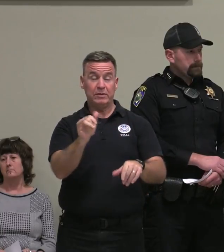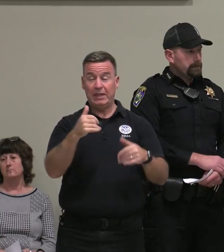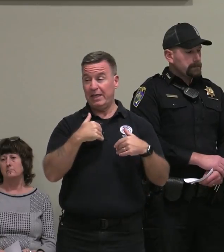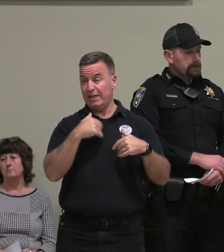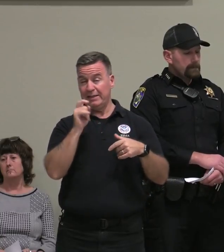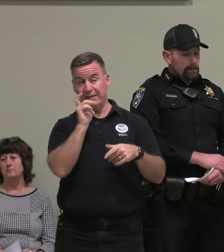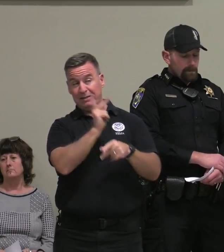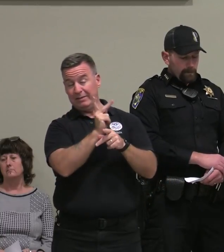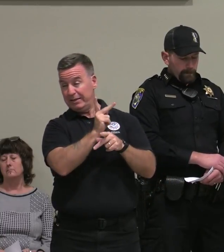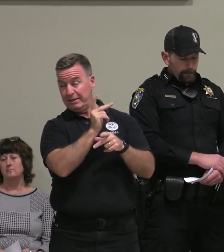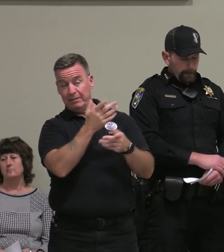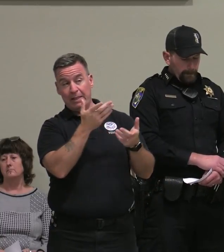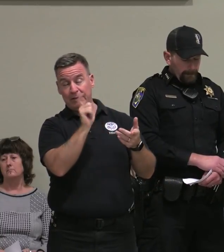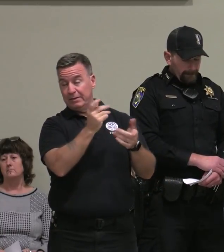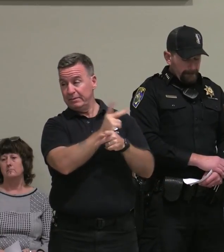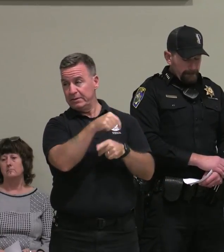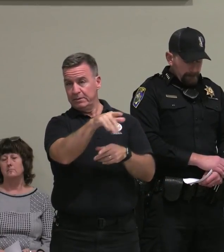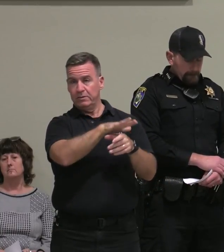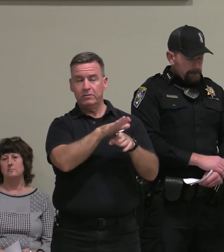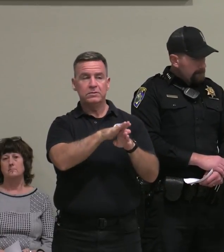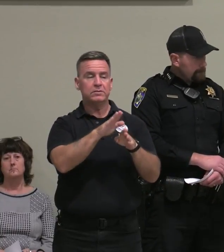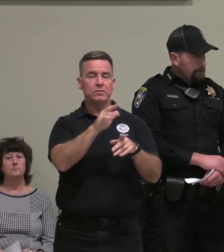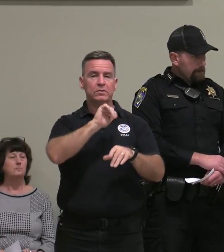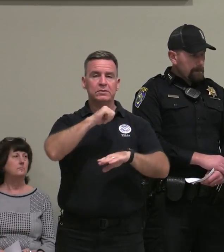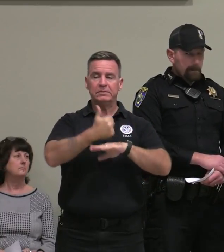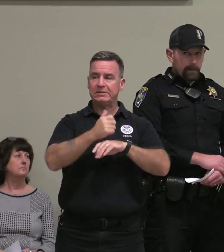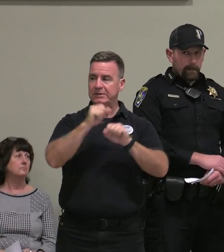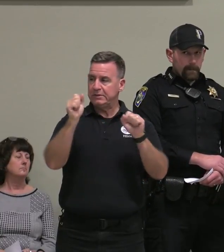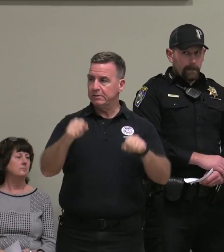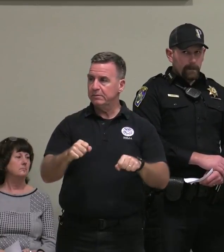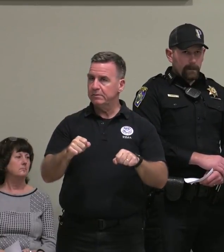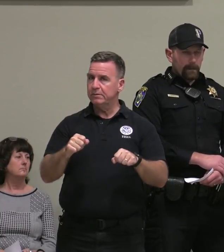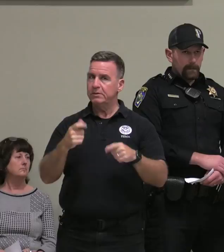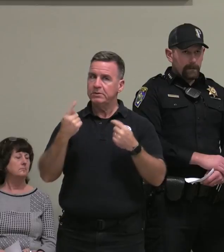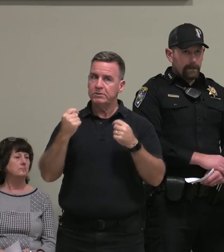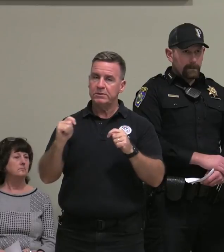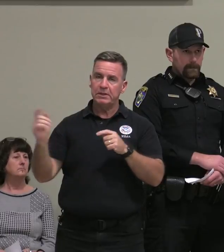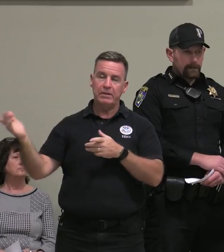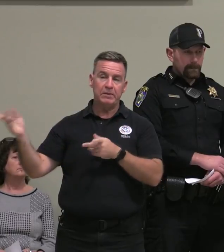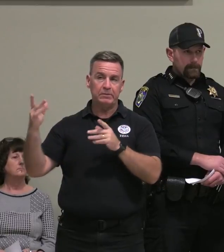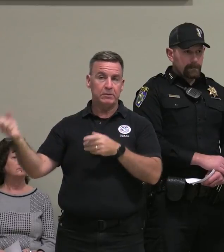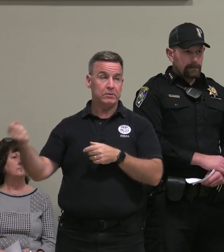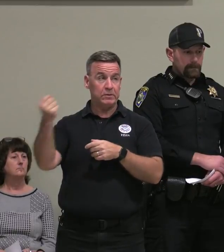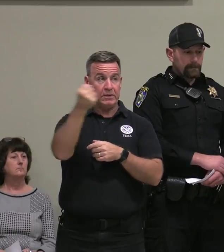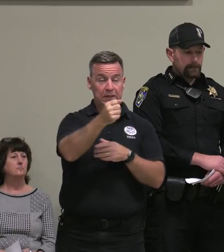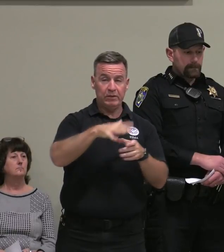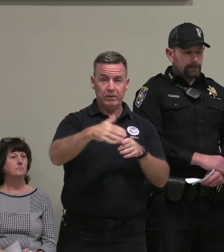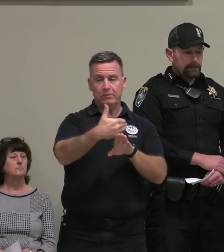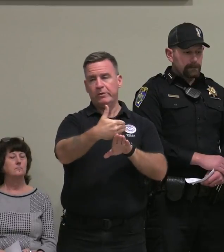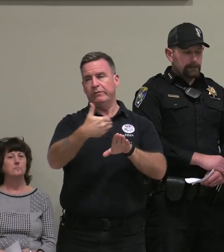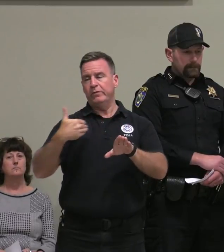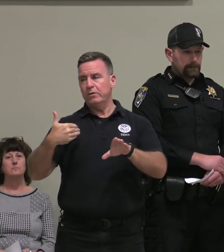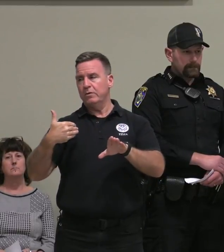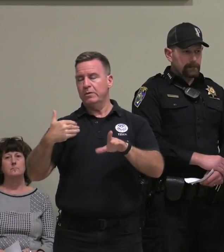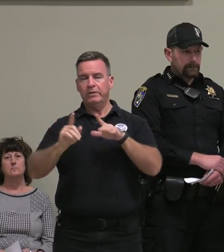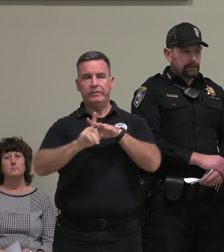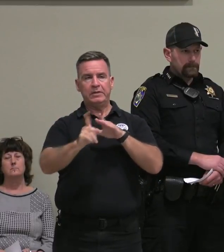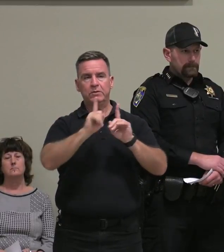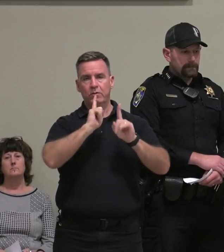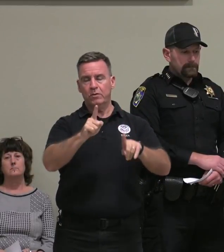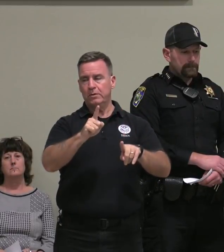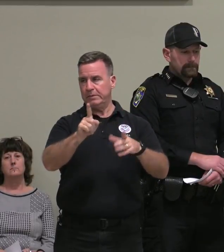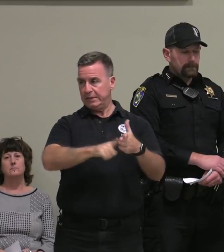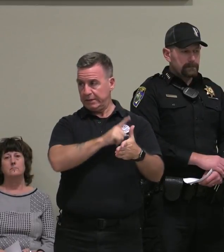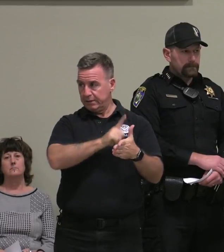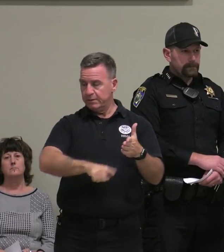keep this one closed. And so we worked on a system that we could try to get people into the area ahead of the evacuation orders